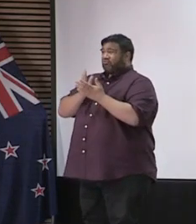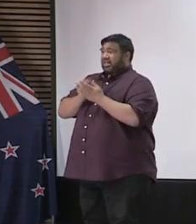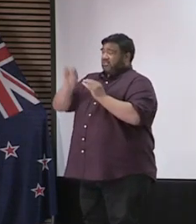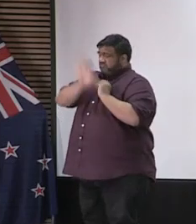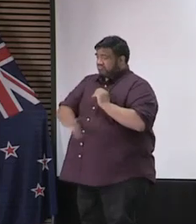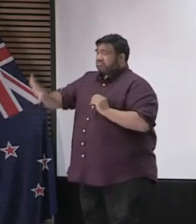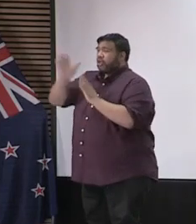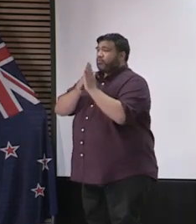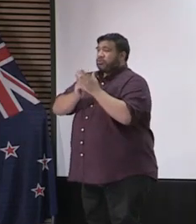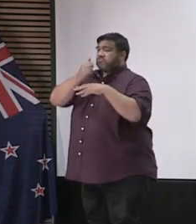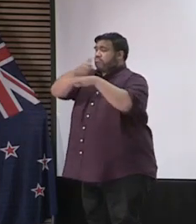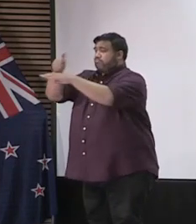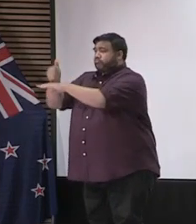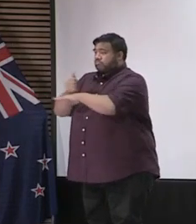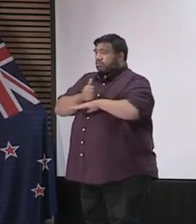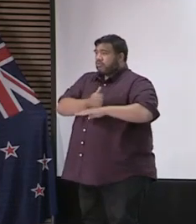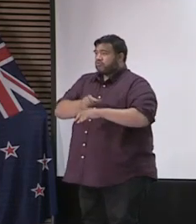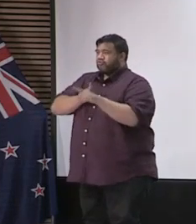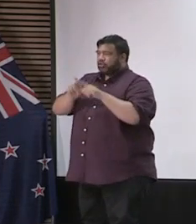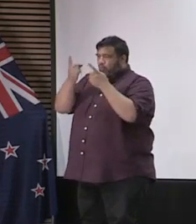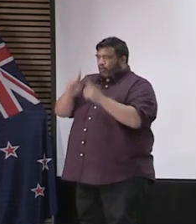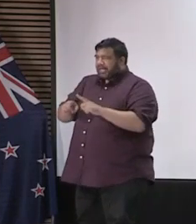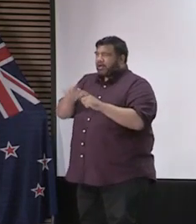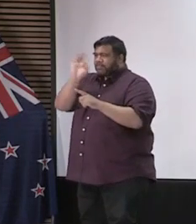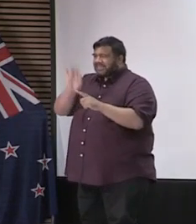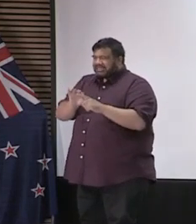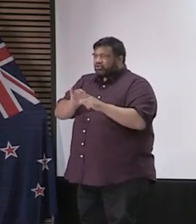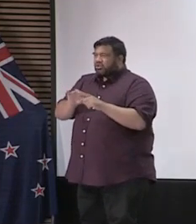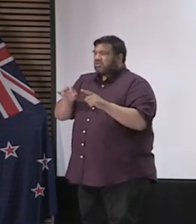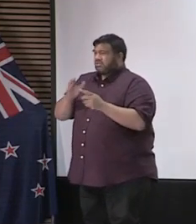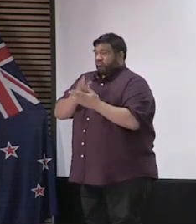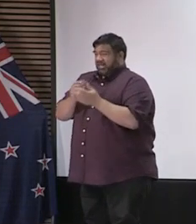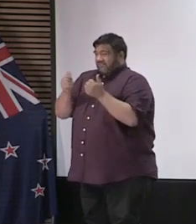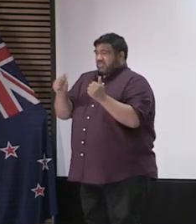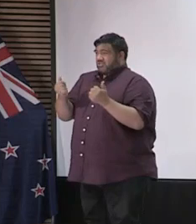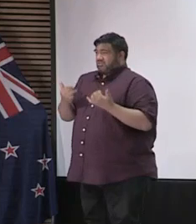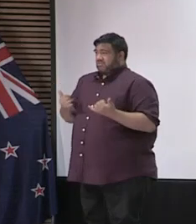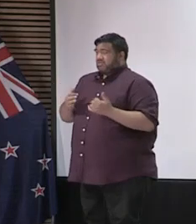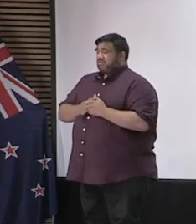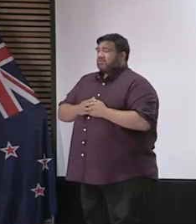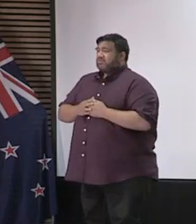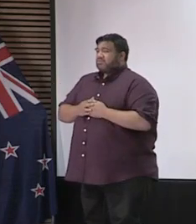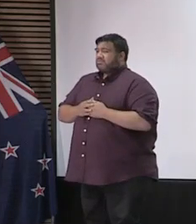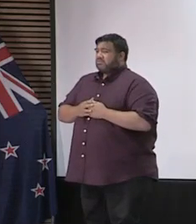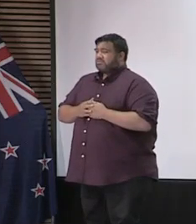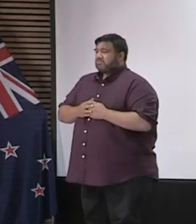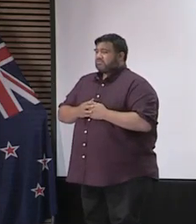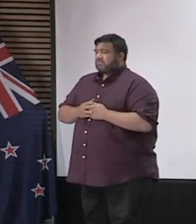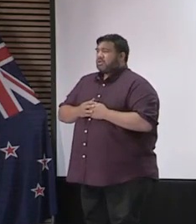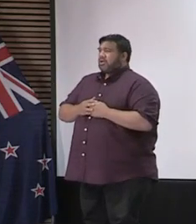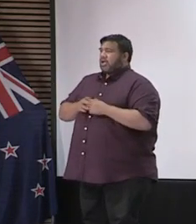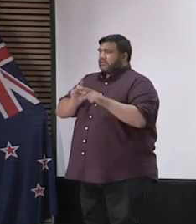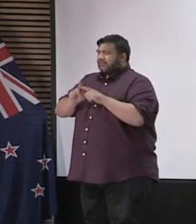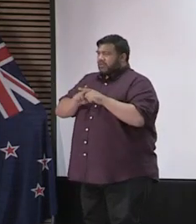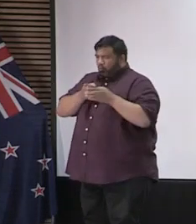testing, and that includes wide testing, having a low threshold for testing, and specific efforts to